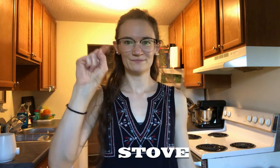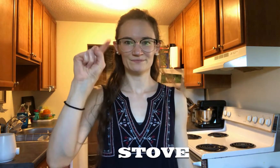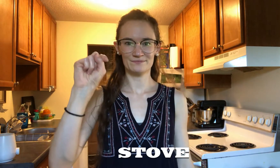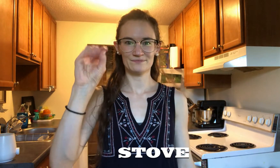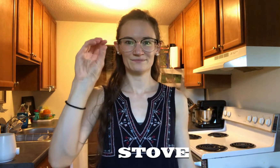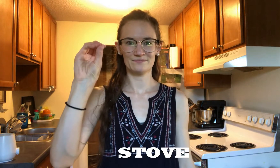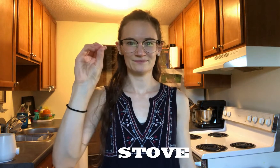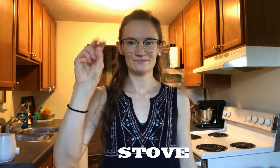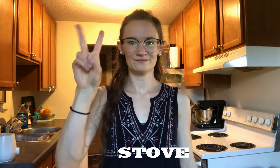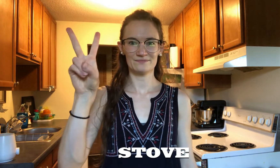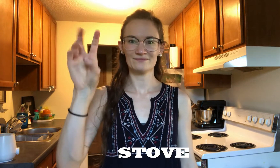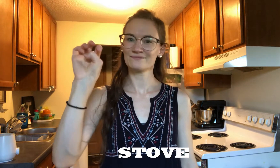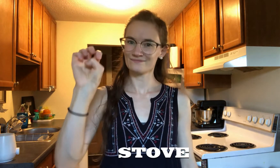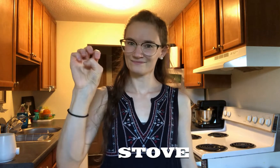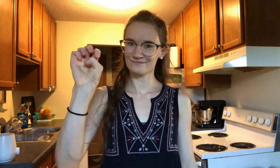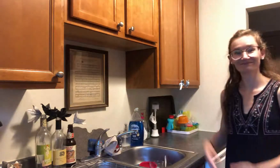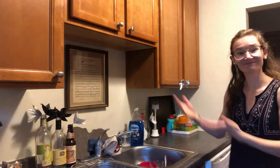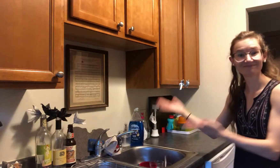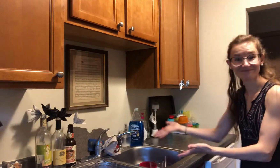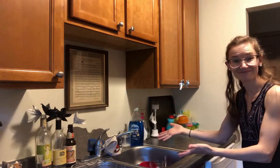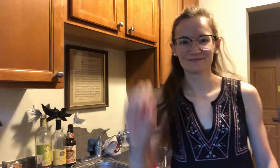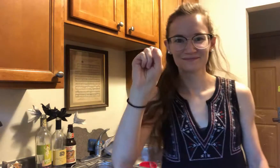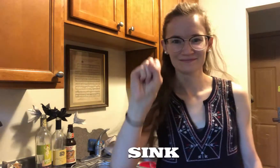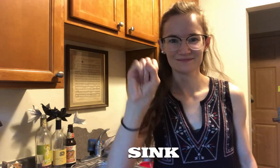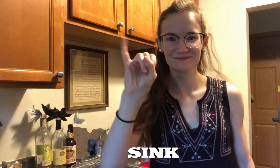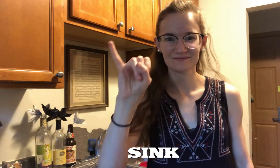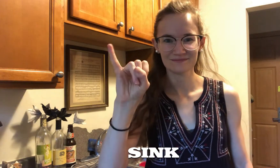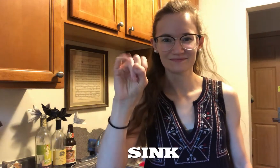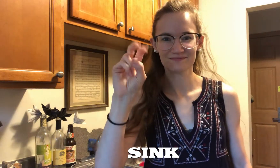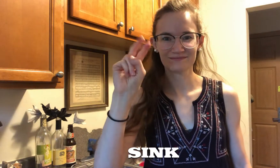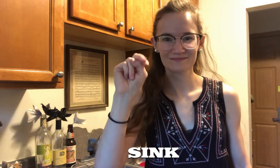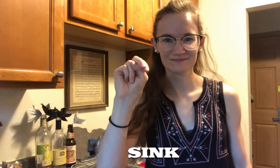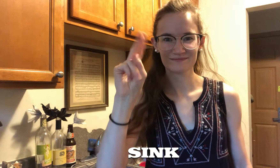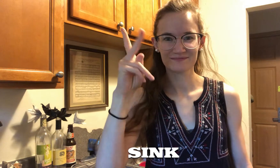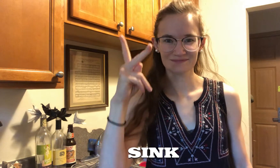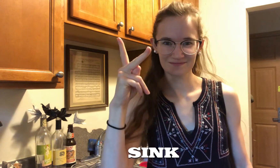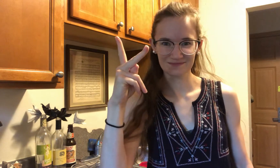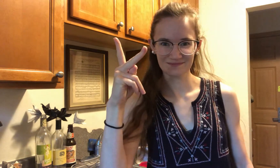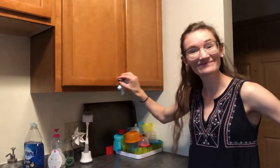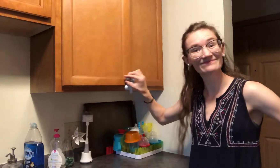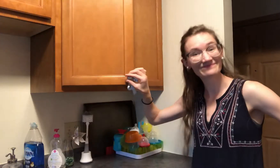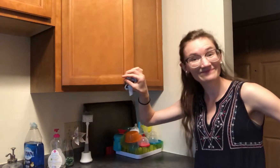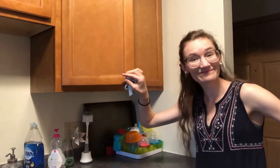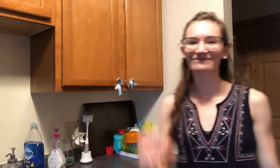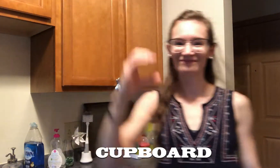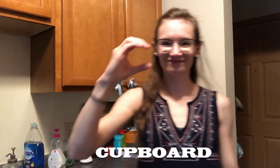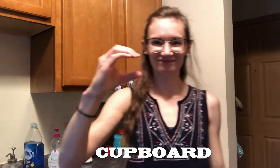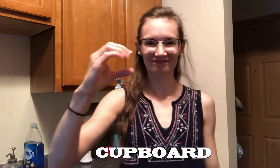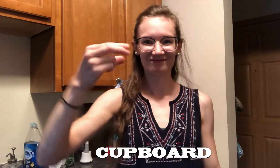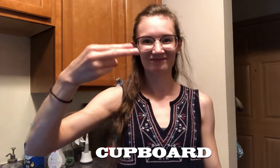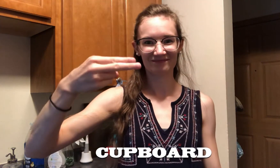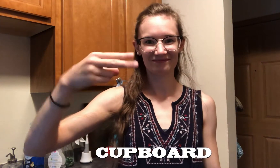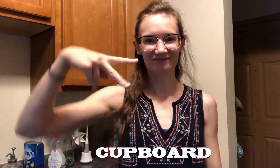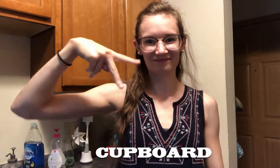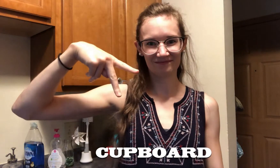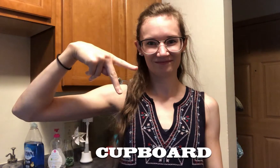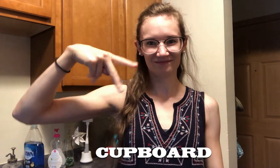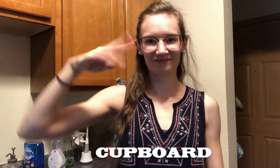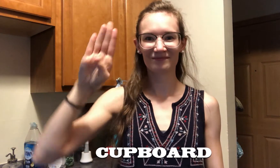because that's really going to help you in your sign language, not only just with being able to spell something out, but also